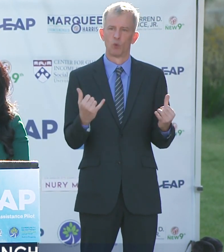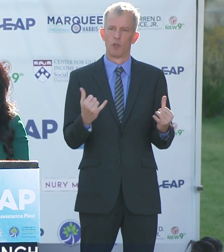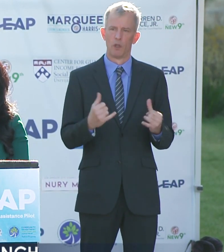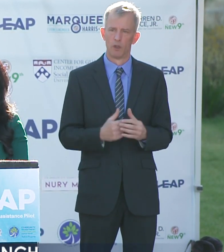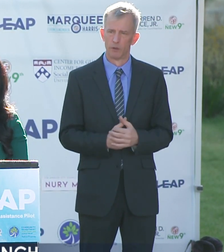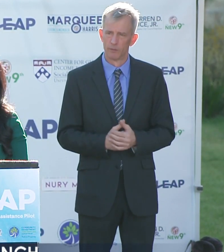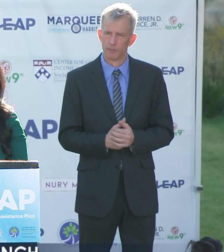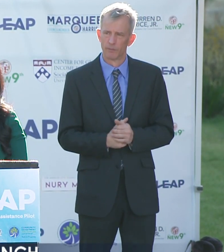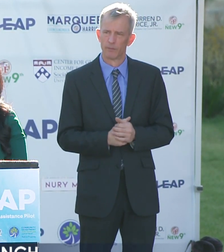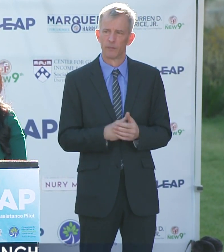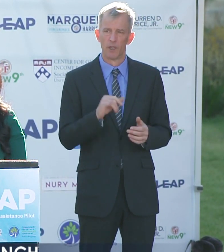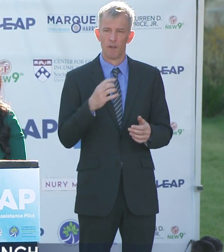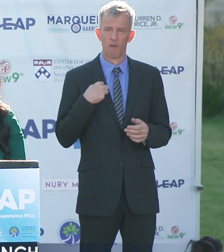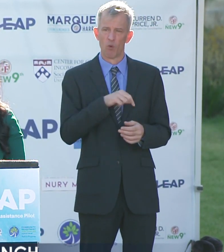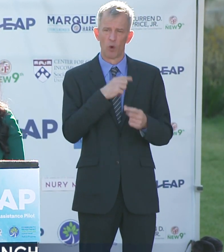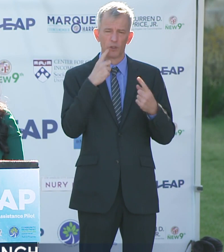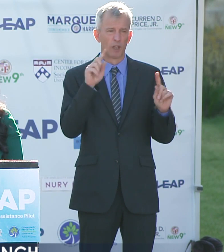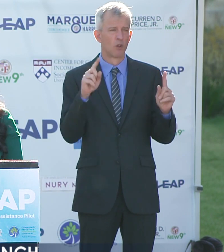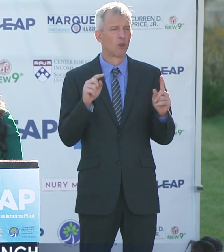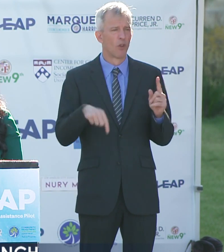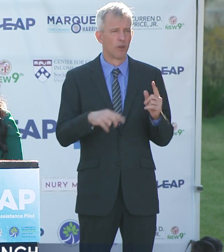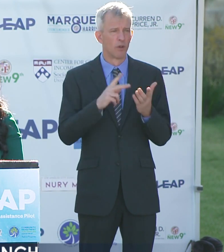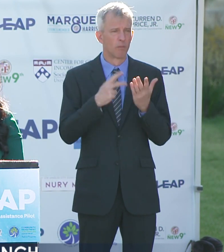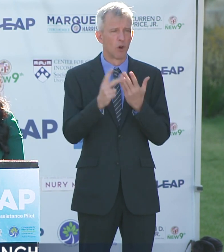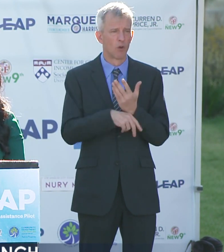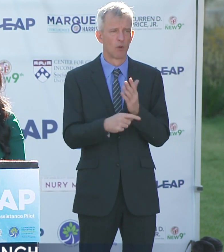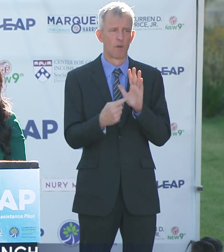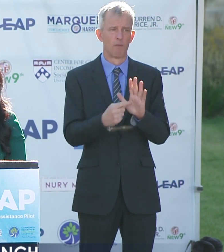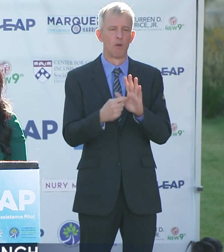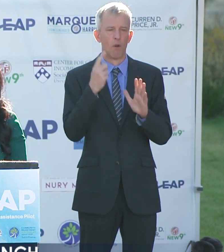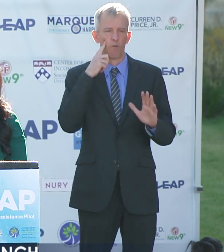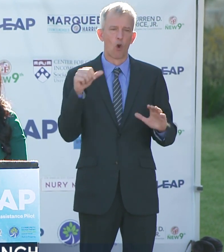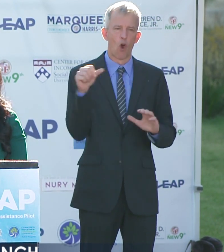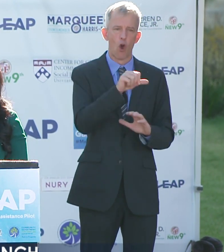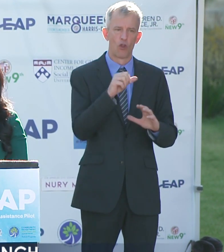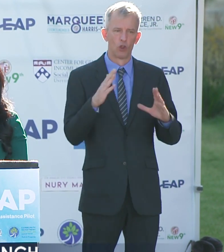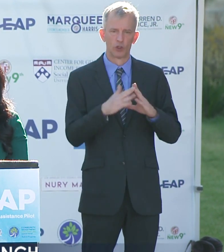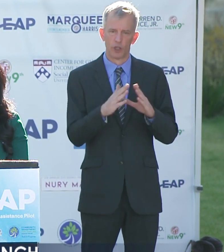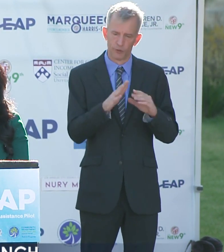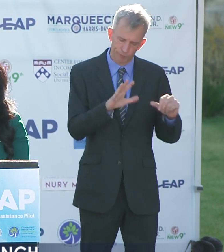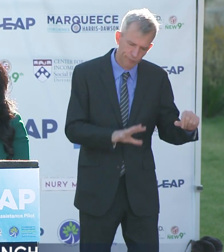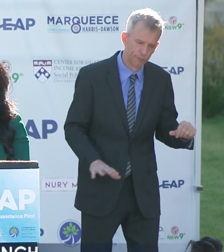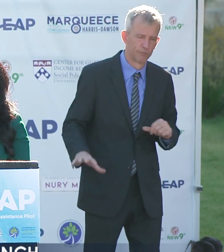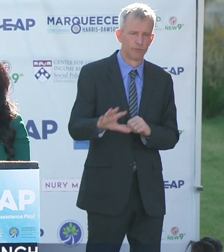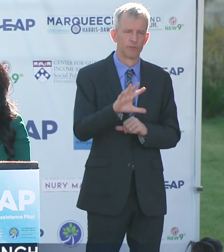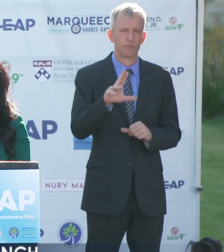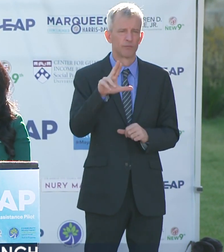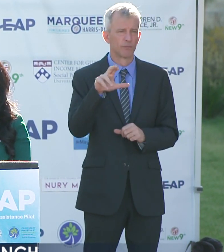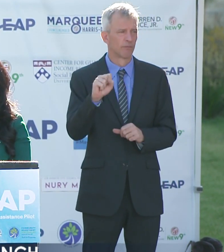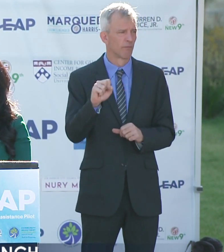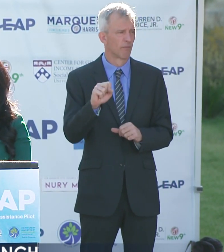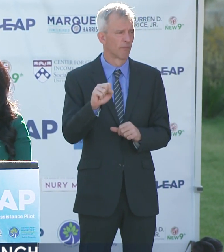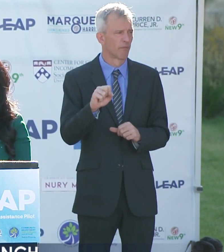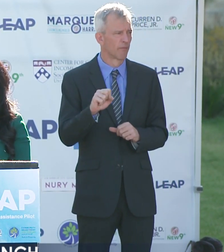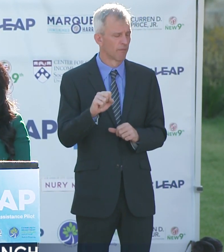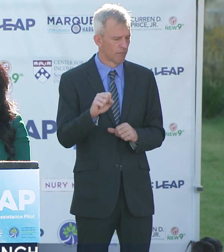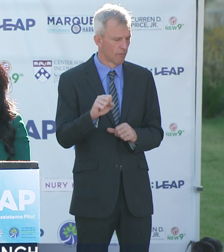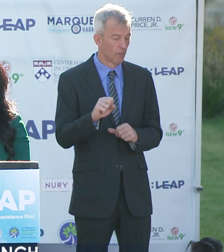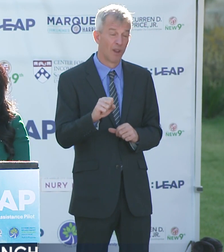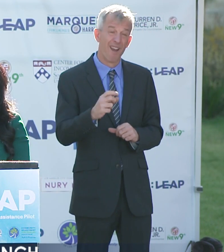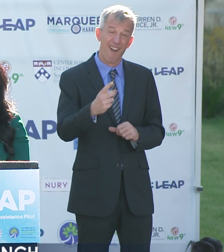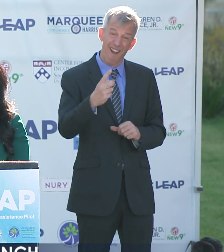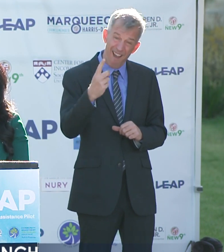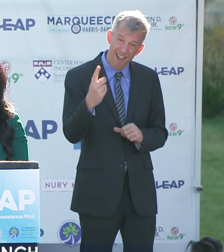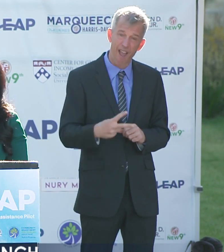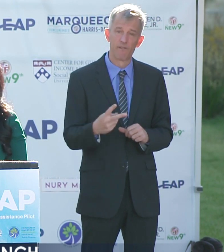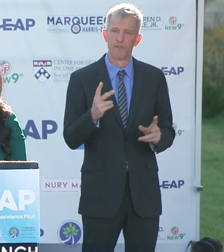successful, this program would be a model for other cities across the country. Half of the people who are previously